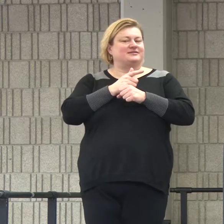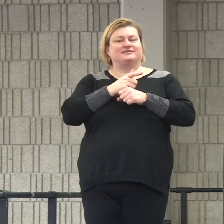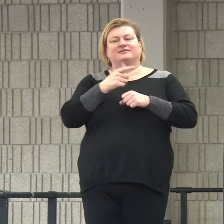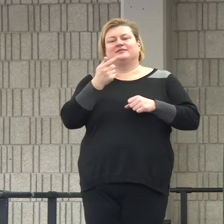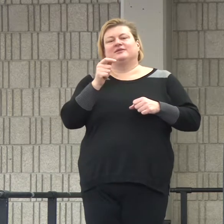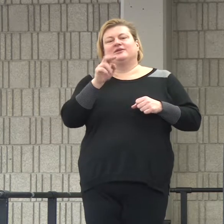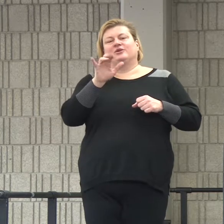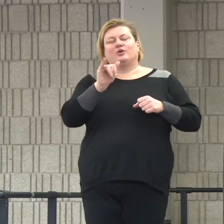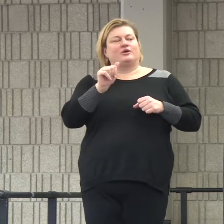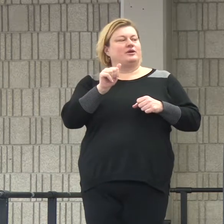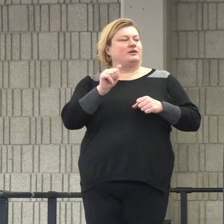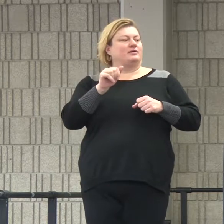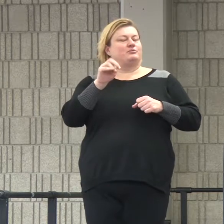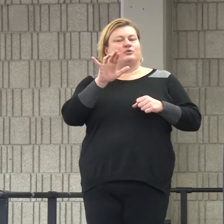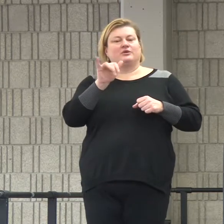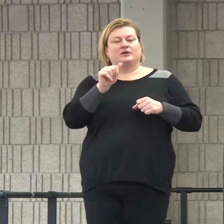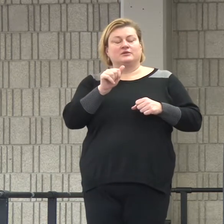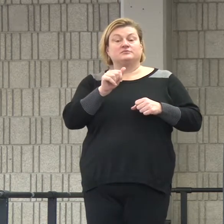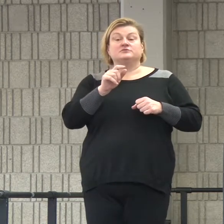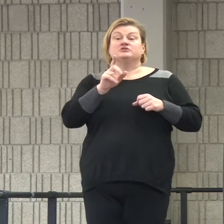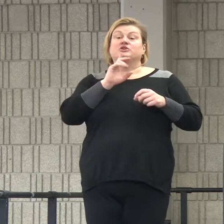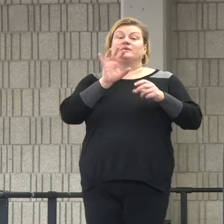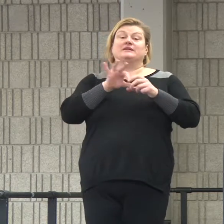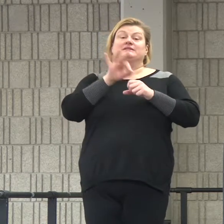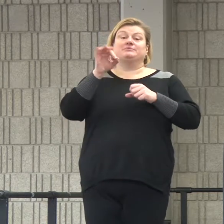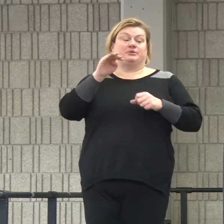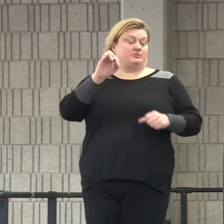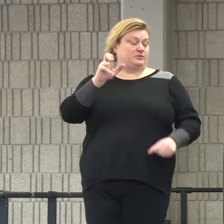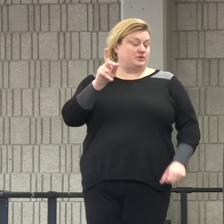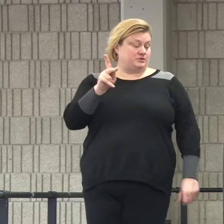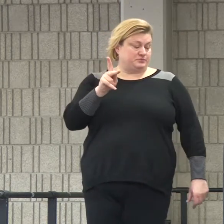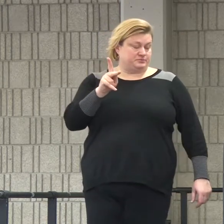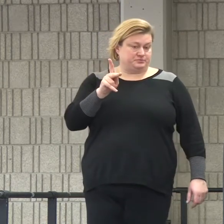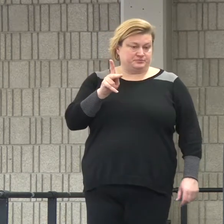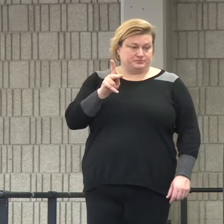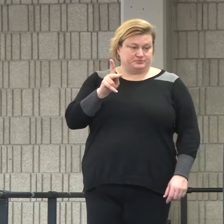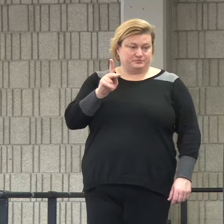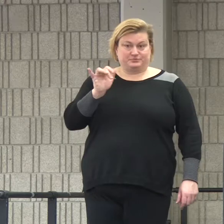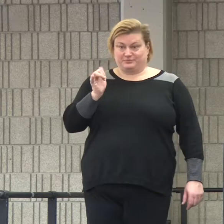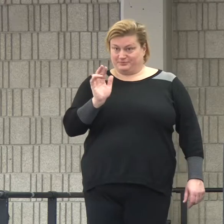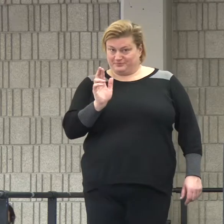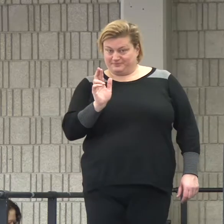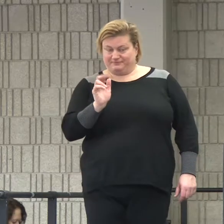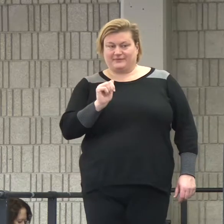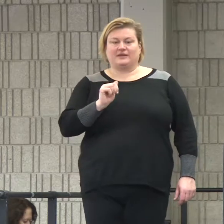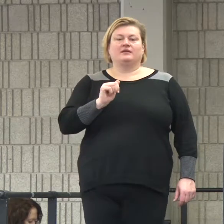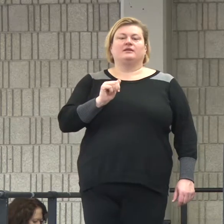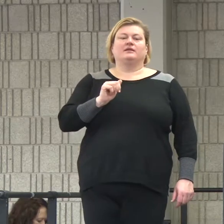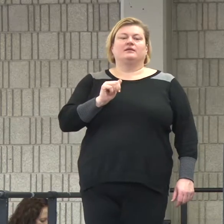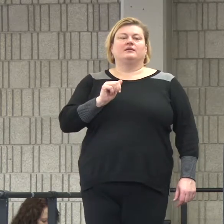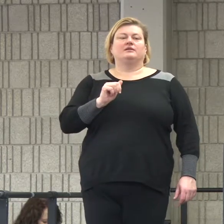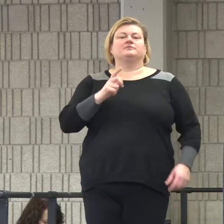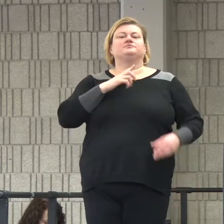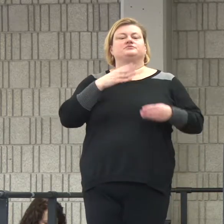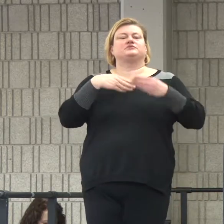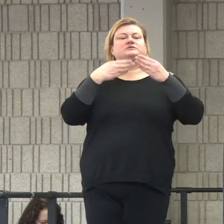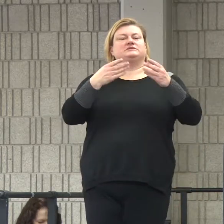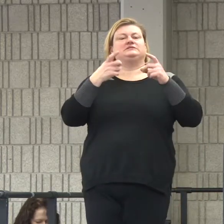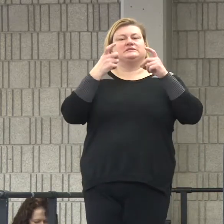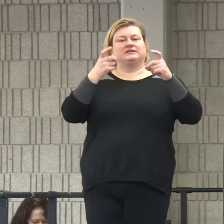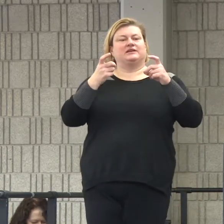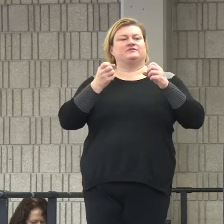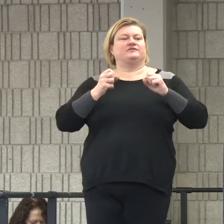Maria. So in the spirit of Dr. Martin Luther King, Jr., I am returning the gift